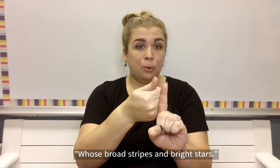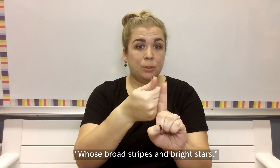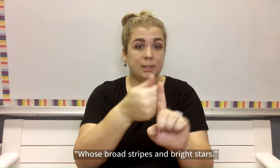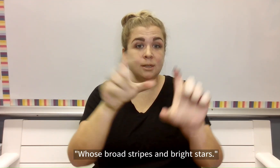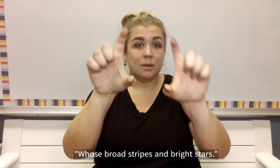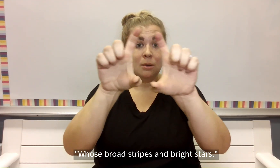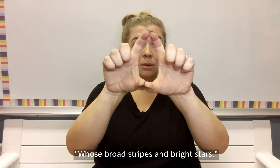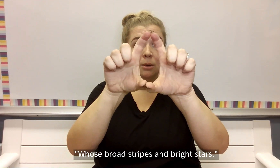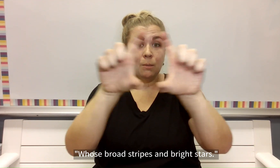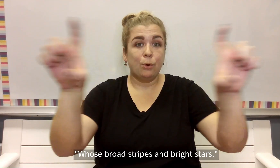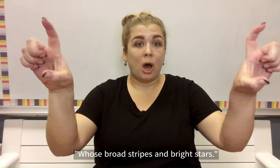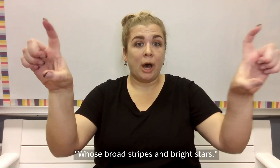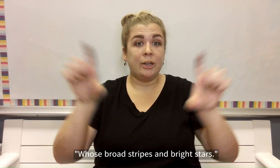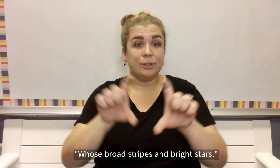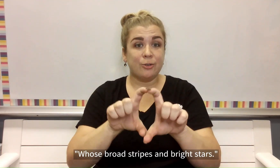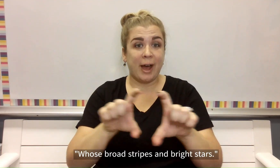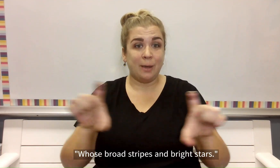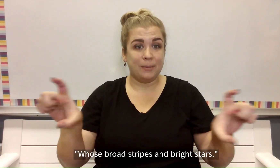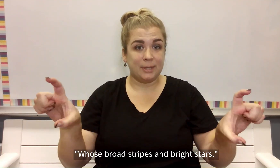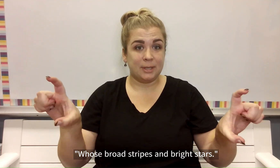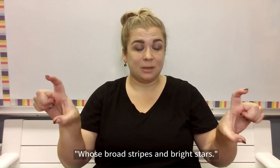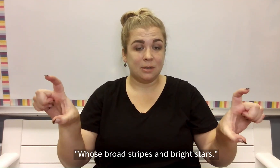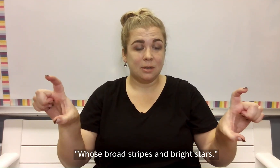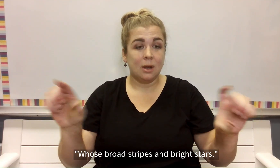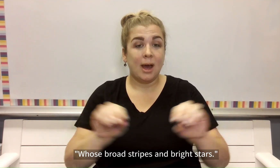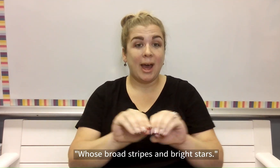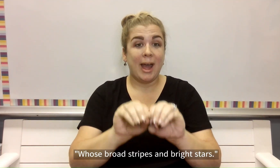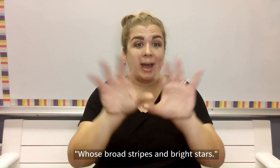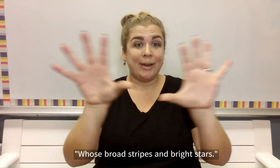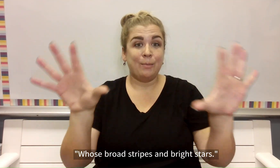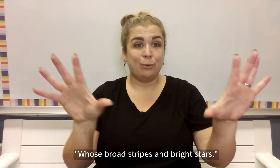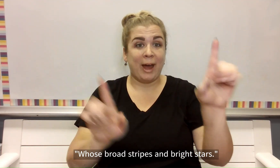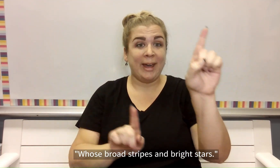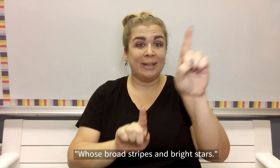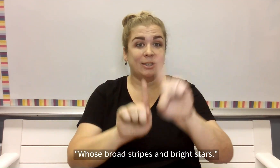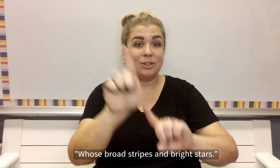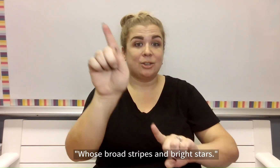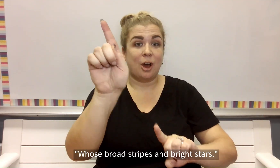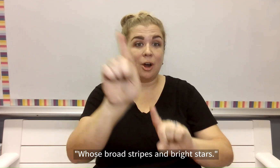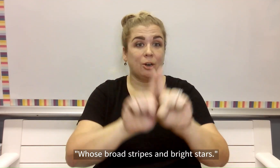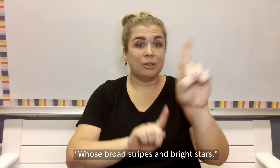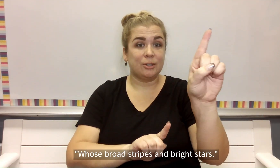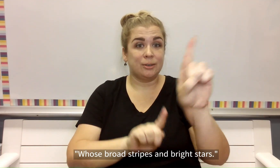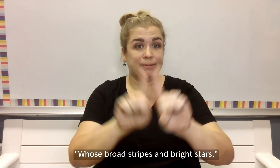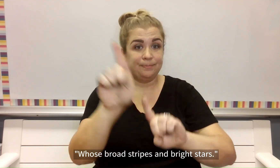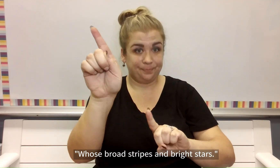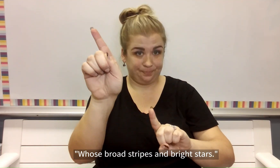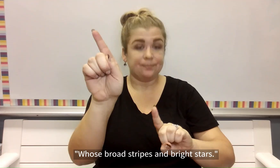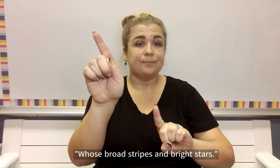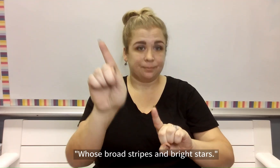Whose broad stripes and bright stars.